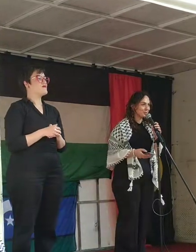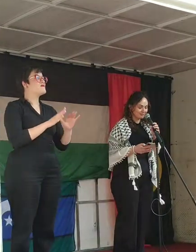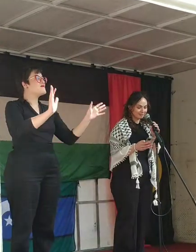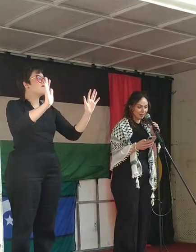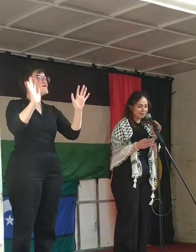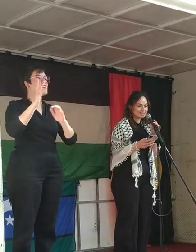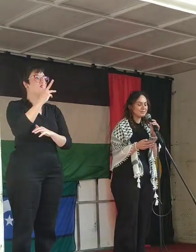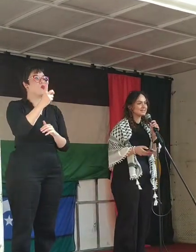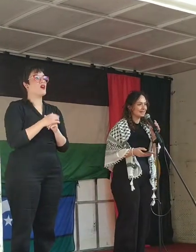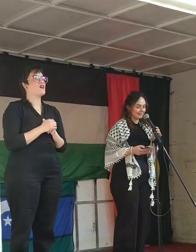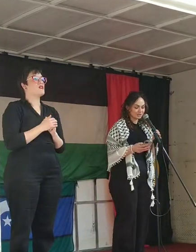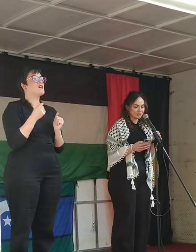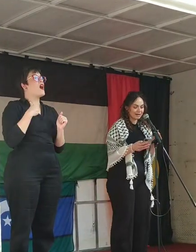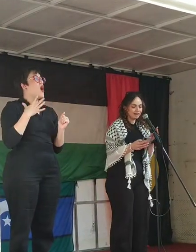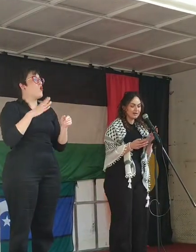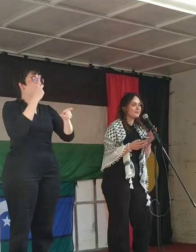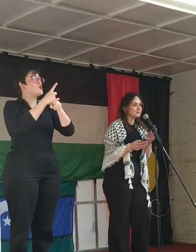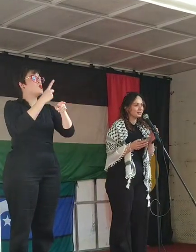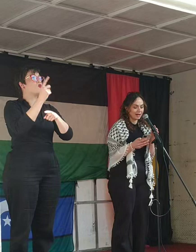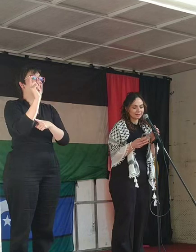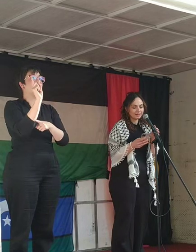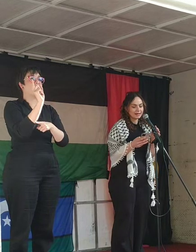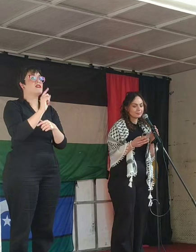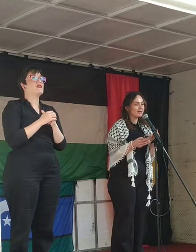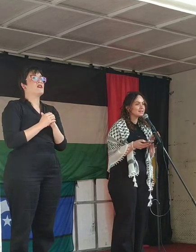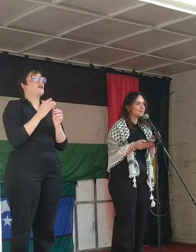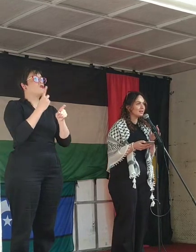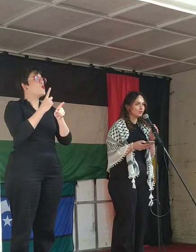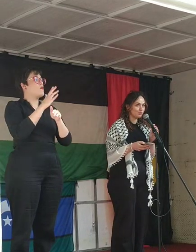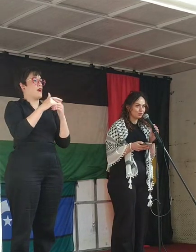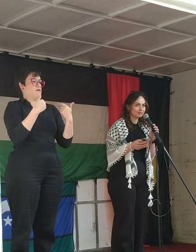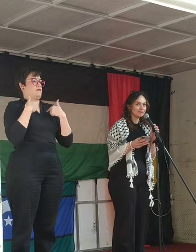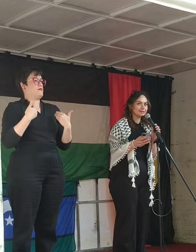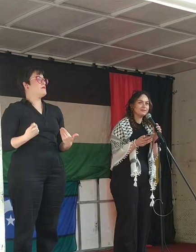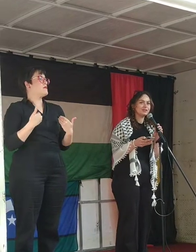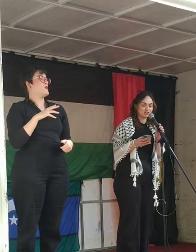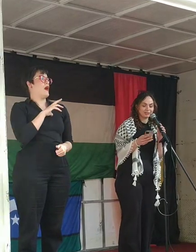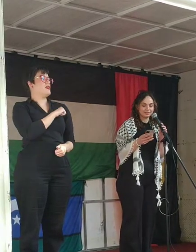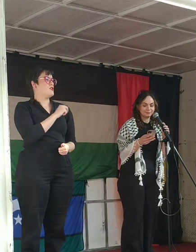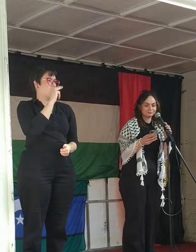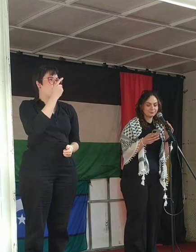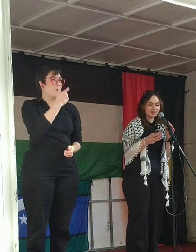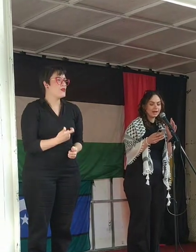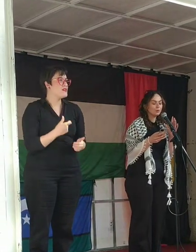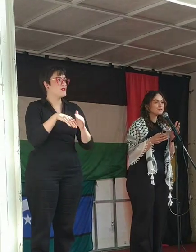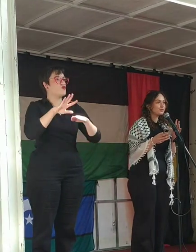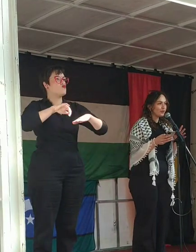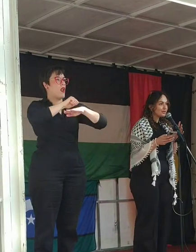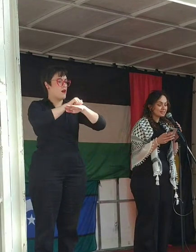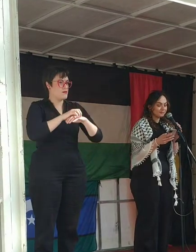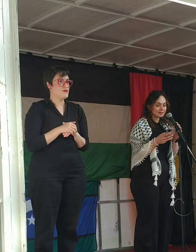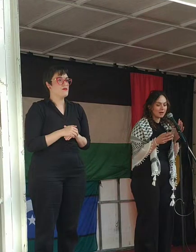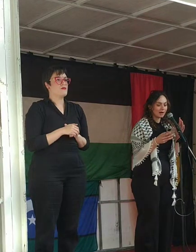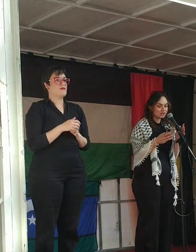Hello everyone. I wanted to speak today to share how life has been like as a Palestinian of youth living in Australia. I was